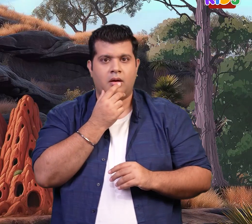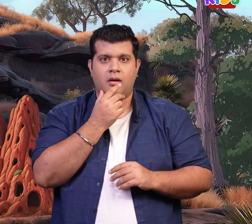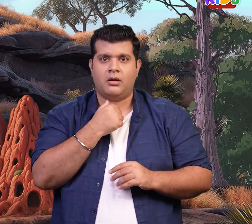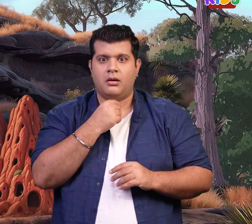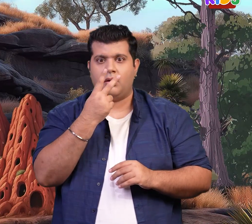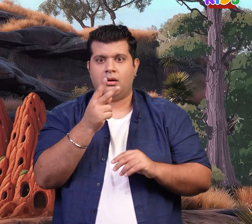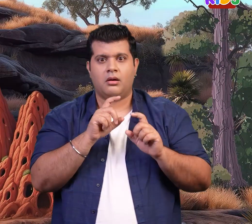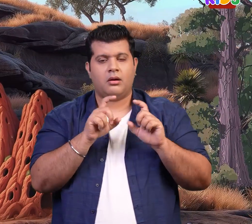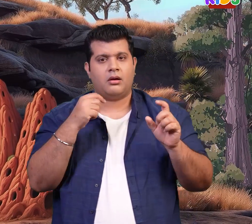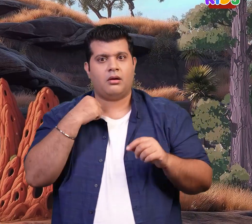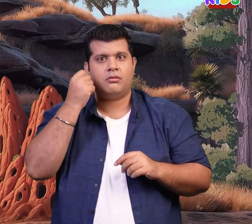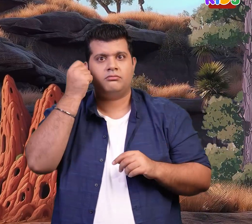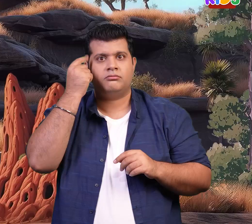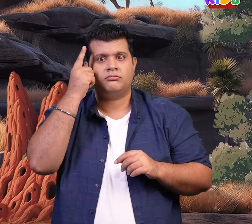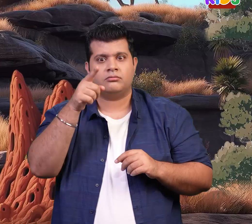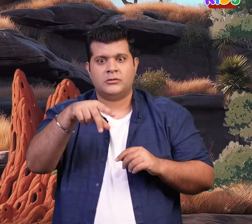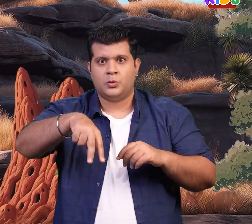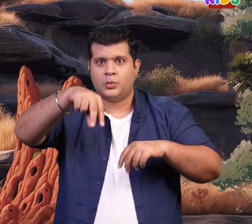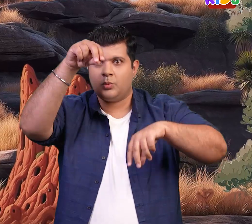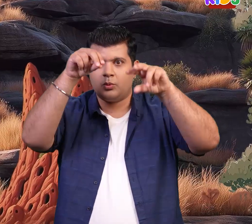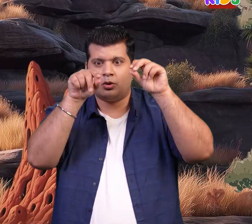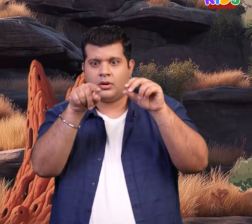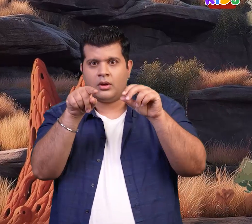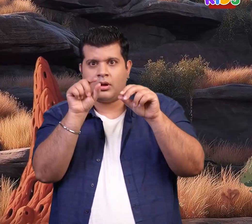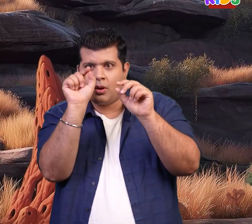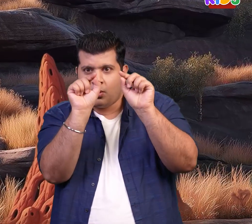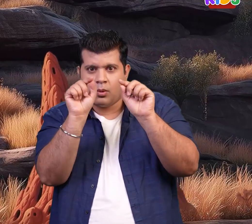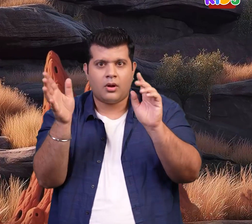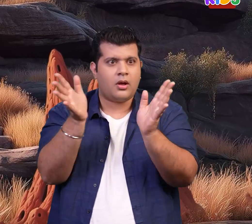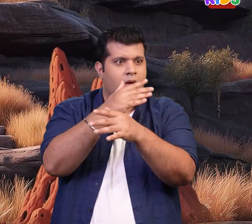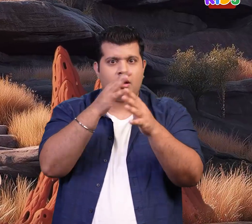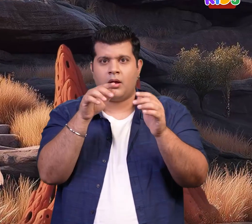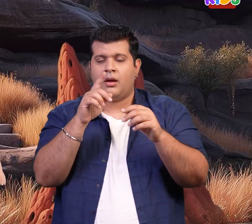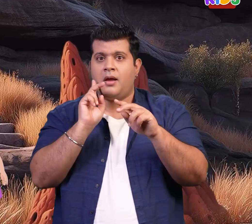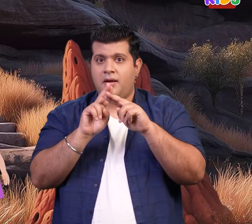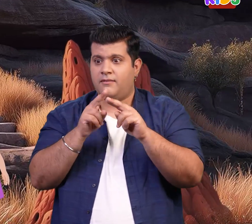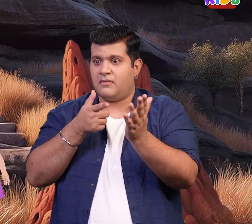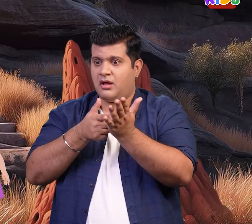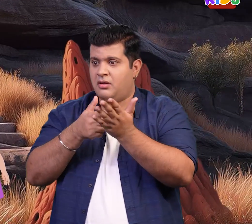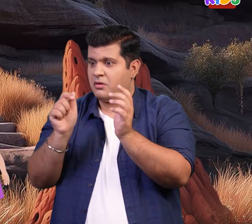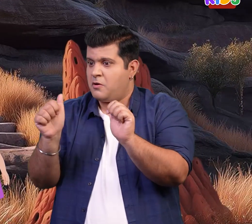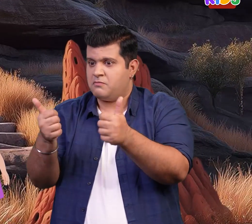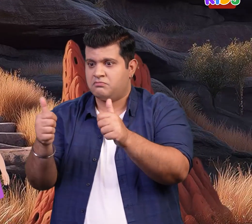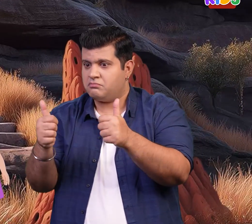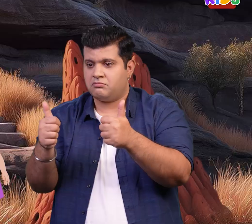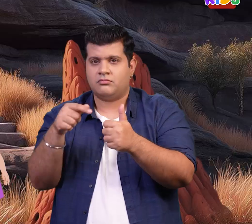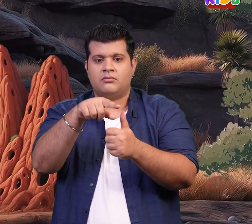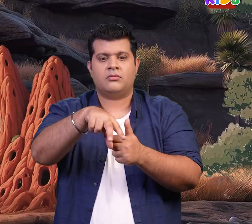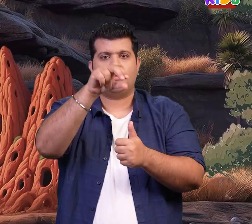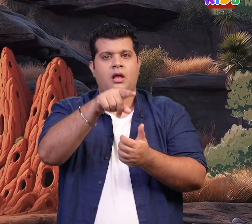Diya was amazed. She understood the importance of the holes on the termite's nest. It